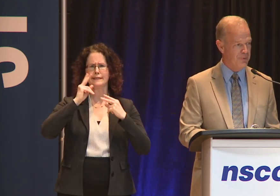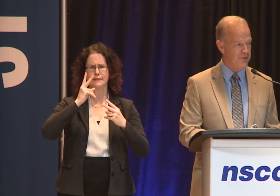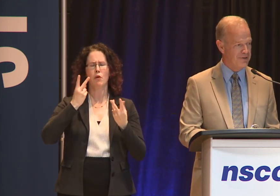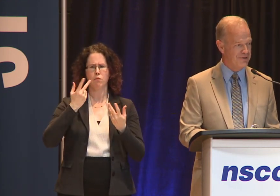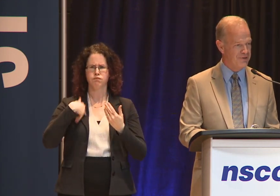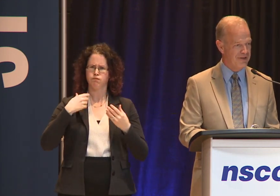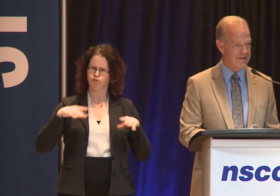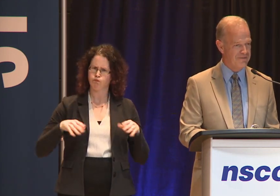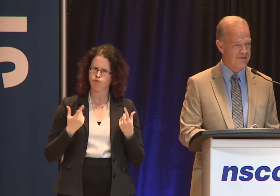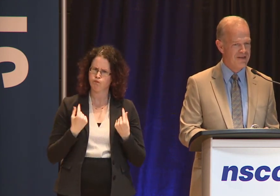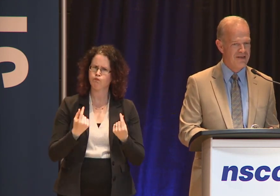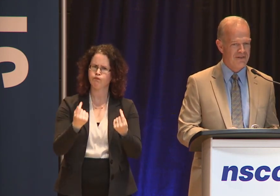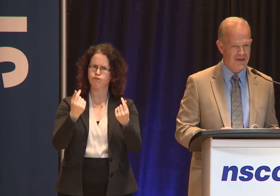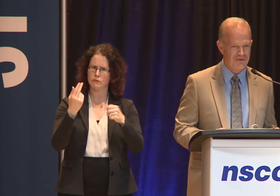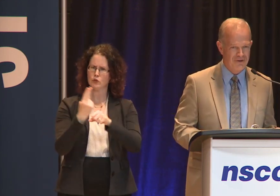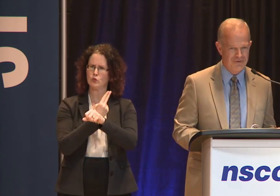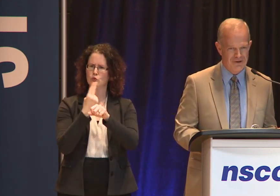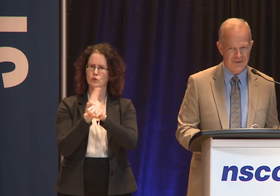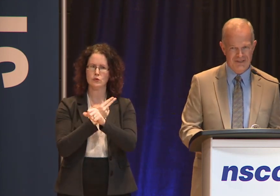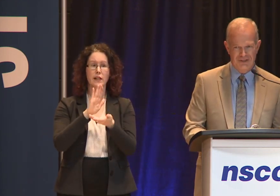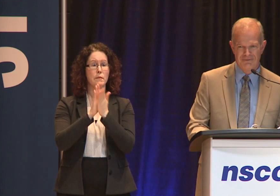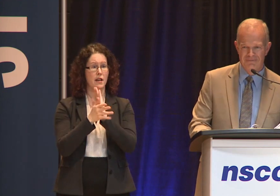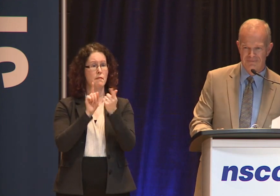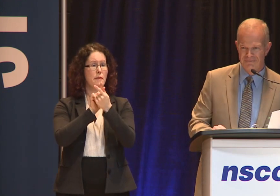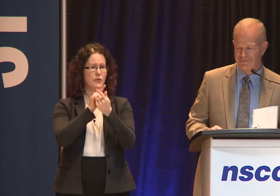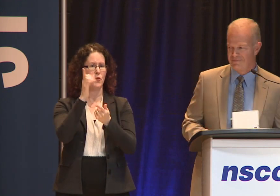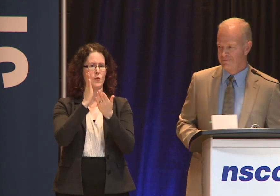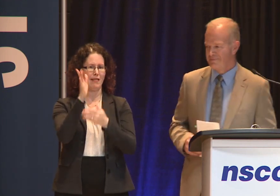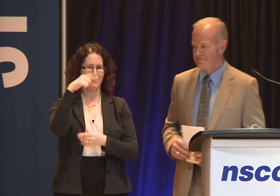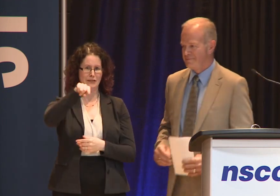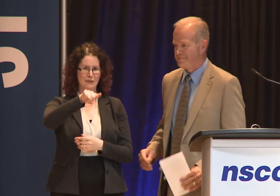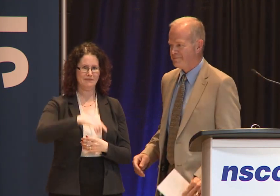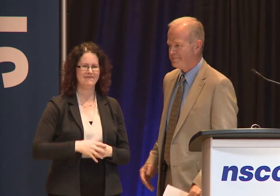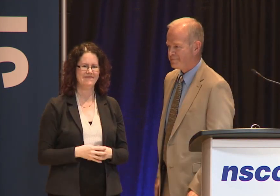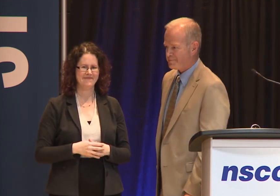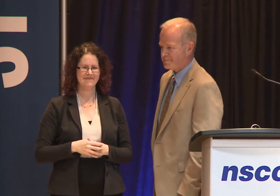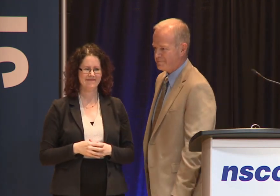at some point in your life. Thank you very, very much.